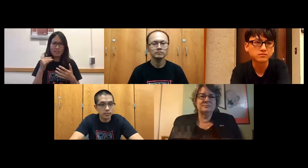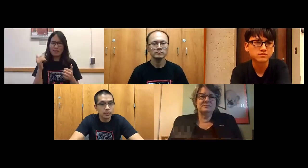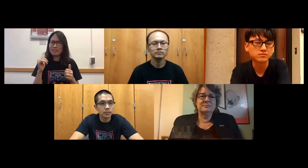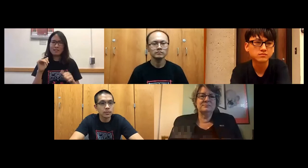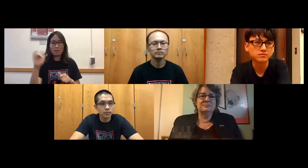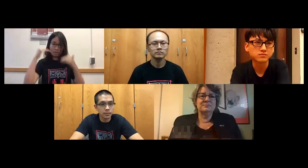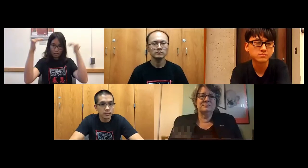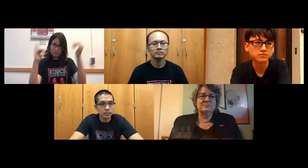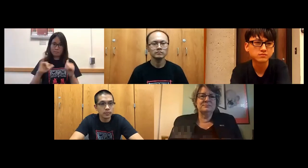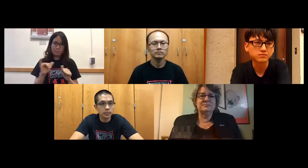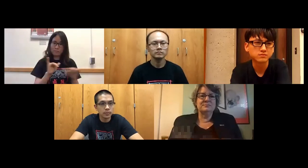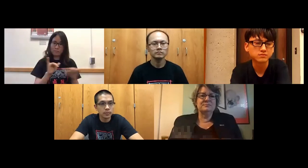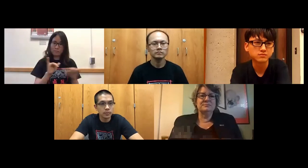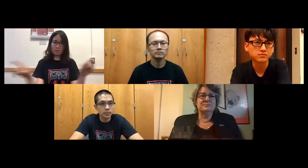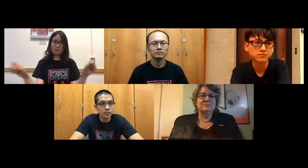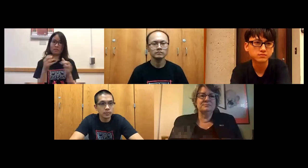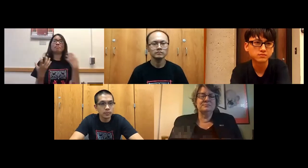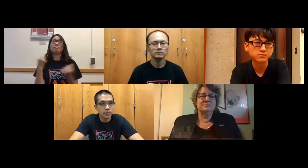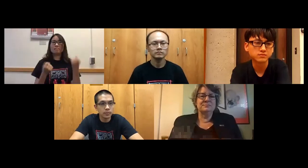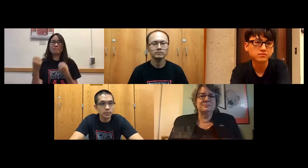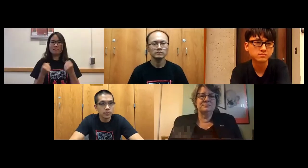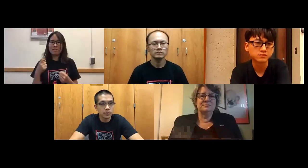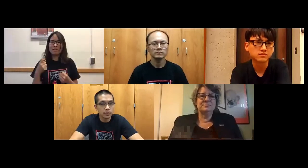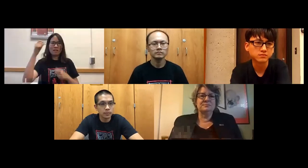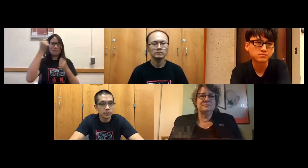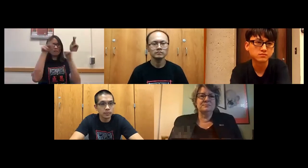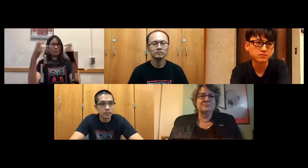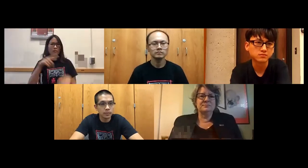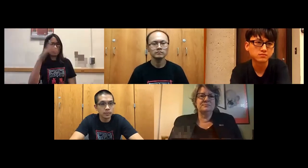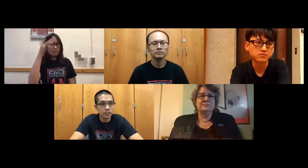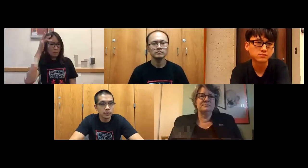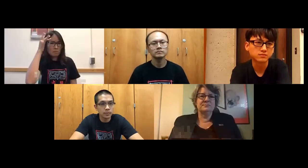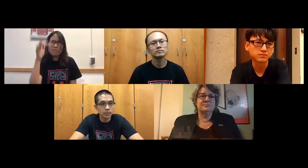learned everything so quickly. We learned so quickly from each other.